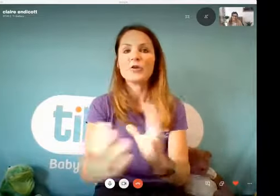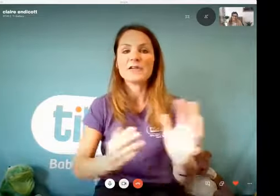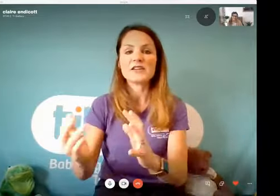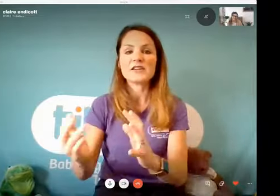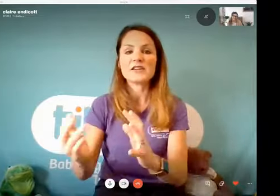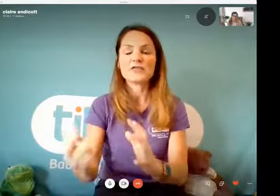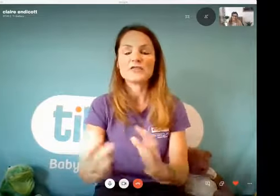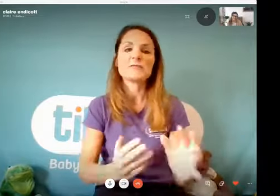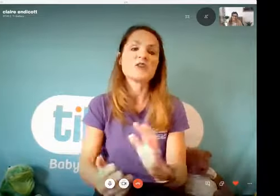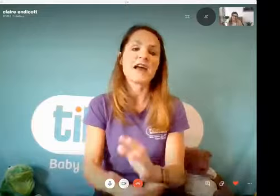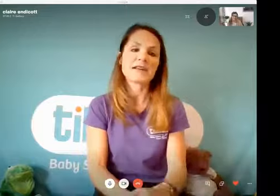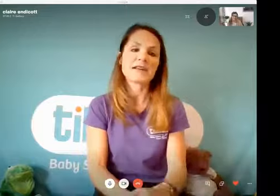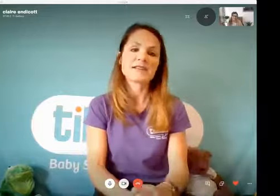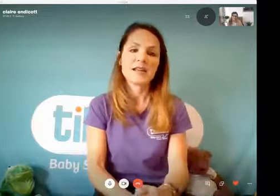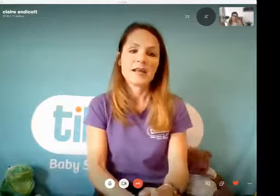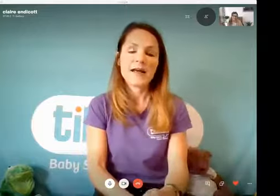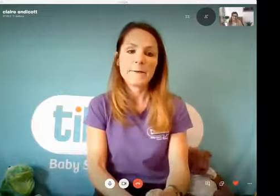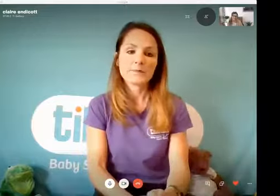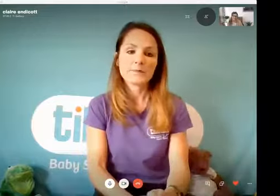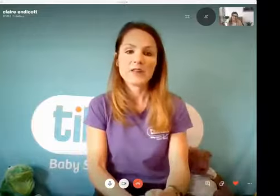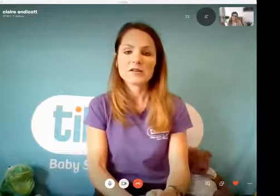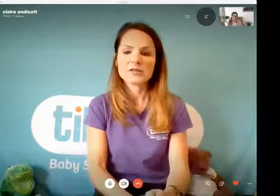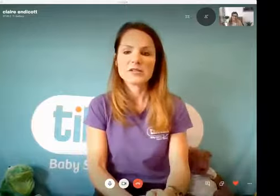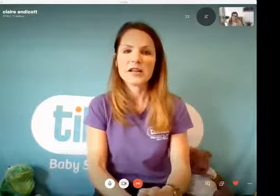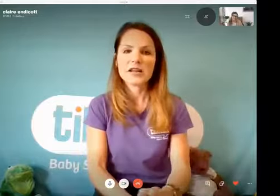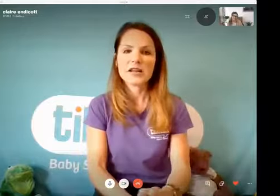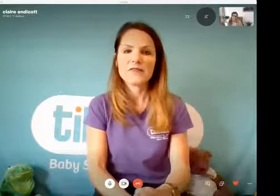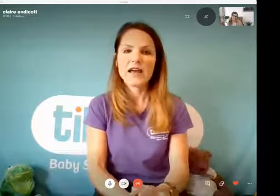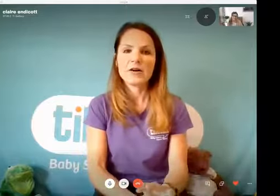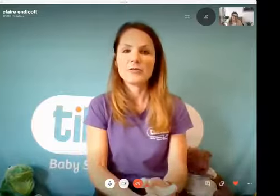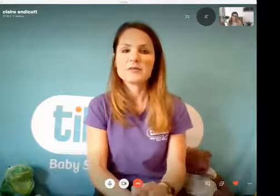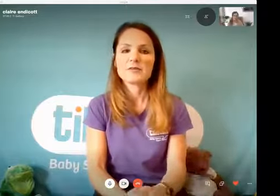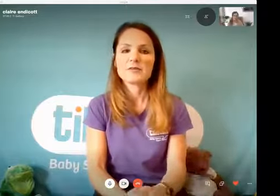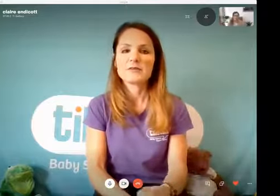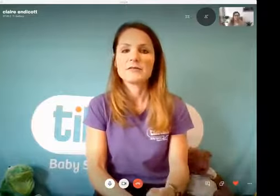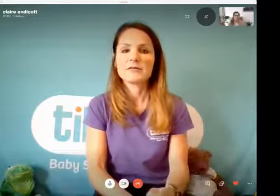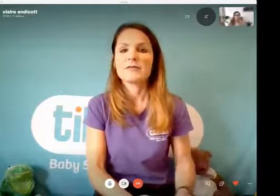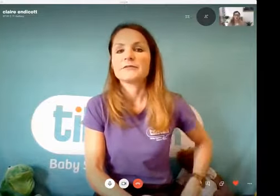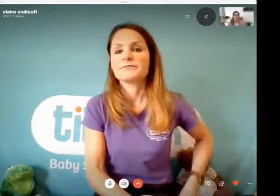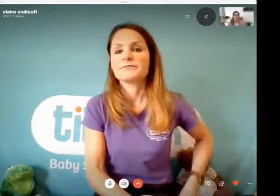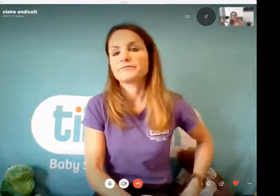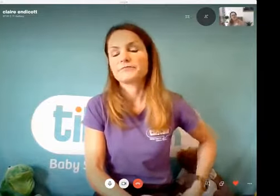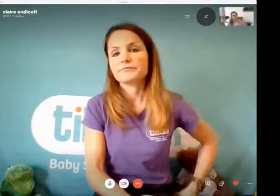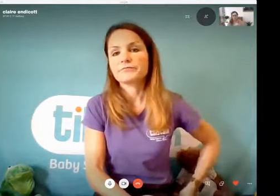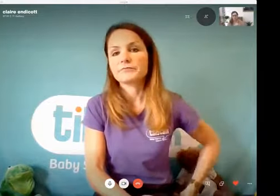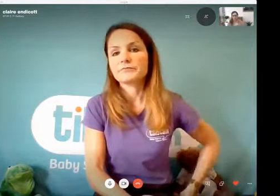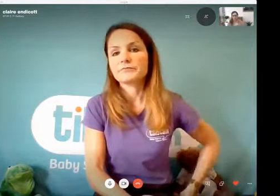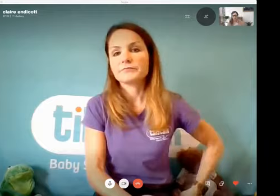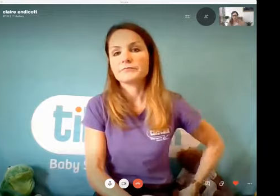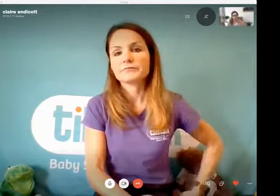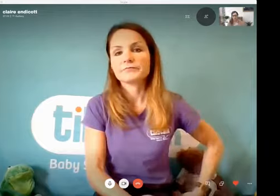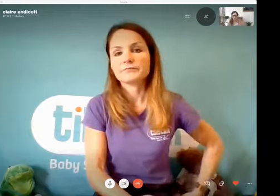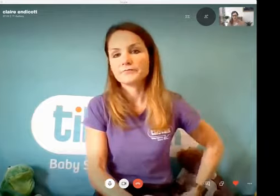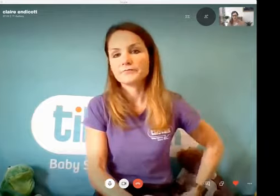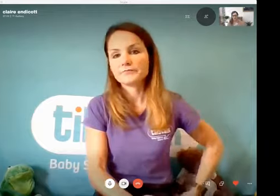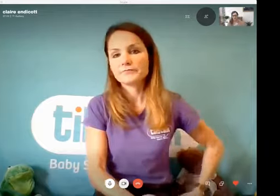different subjects, sort of thing, if that helps. Okay. And what about when they do start talking? Would you still carry